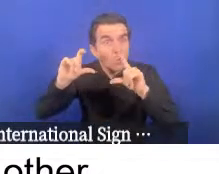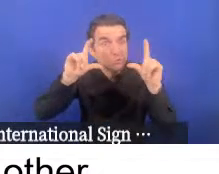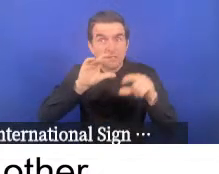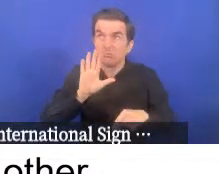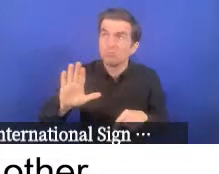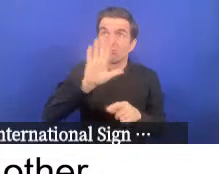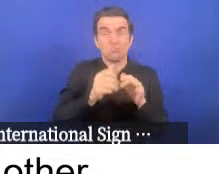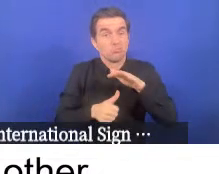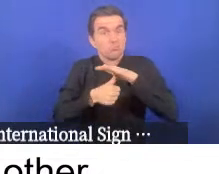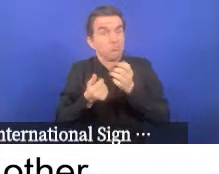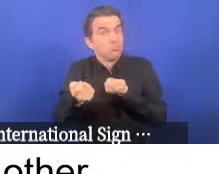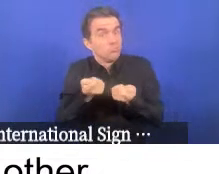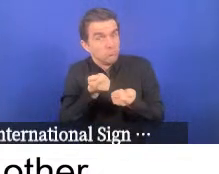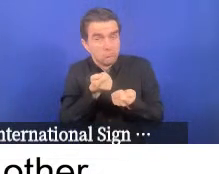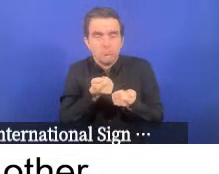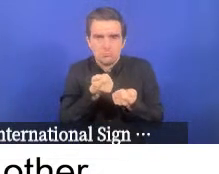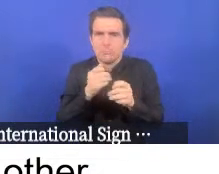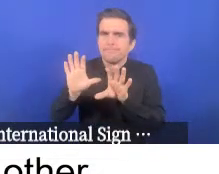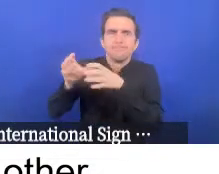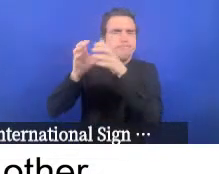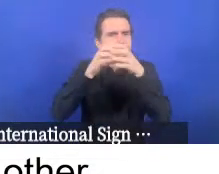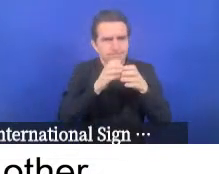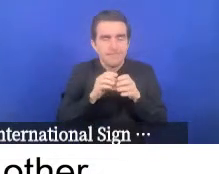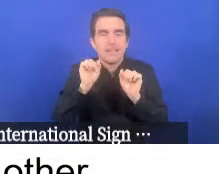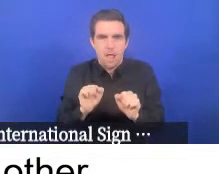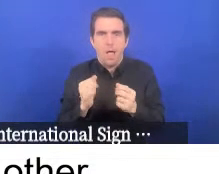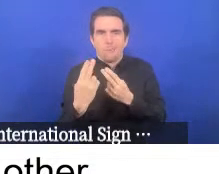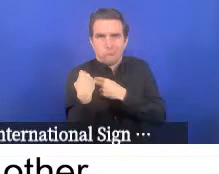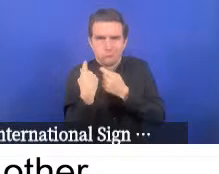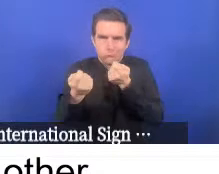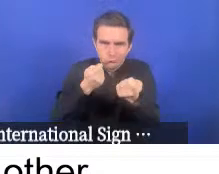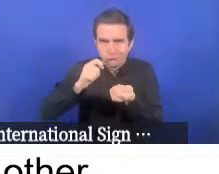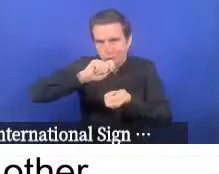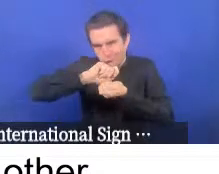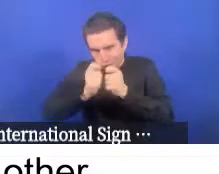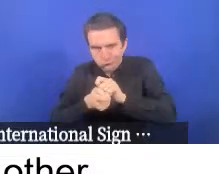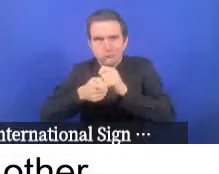to reduce gender inequalities in a systematic way.